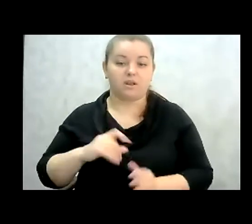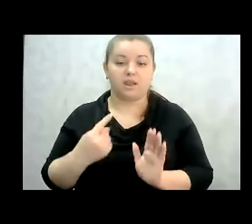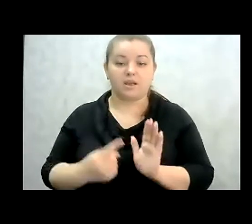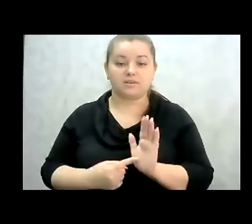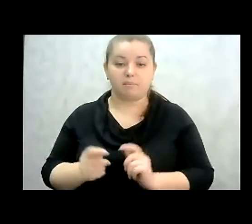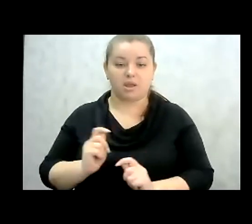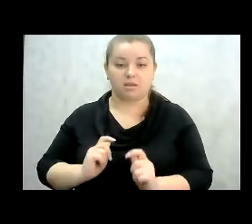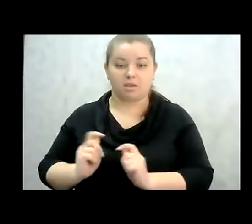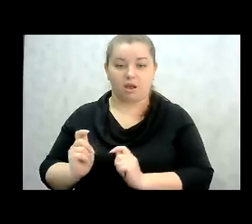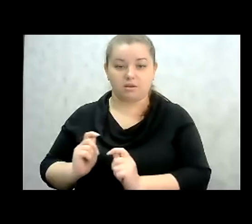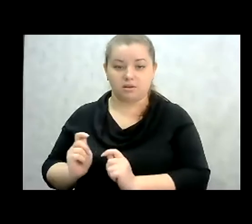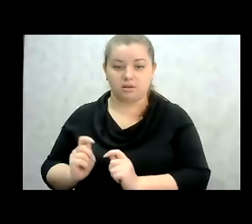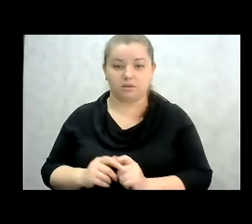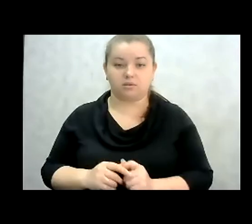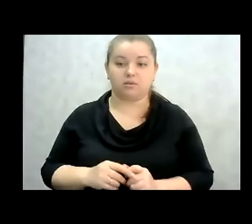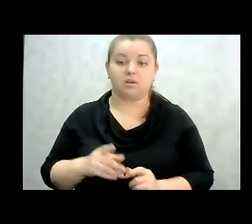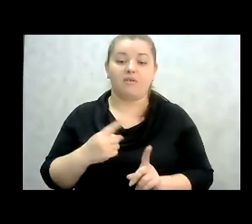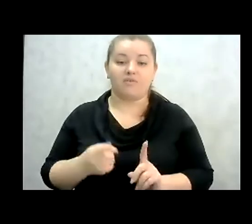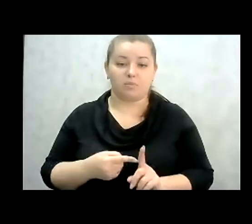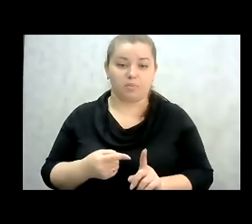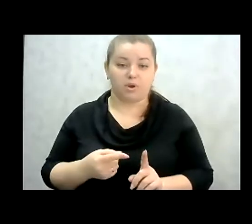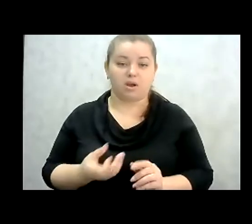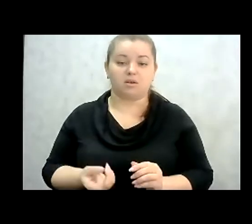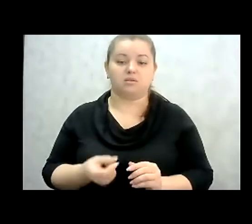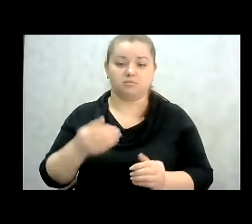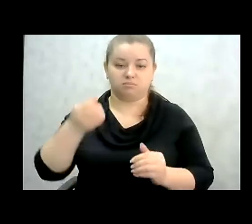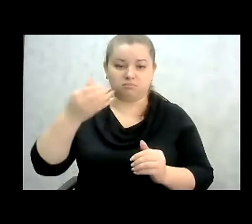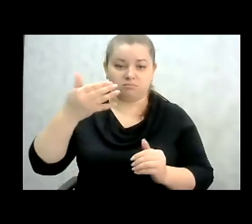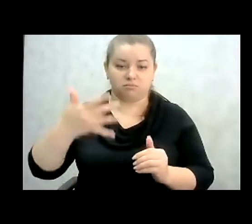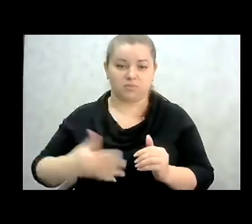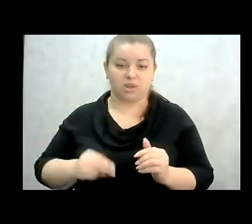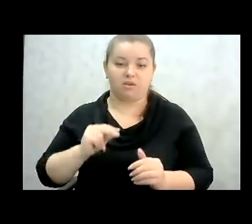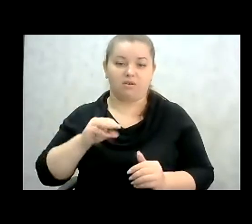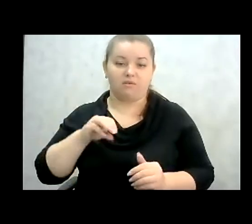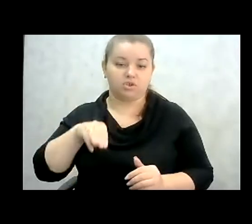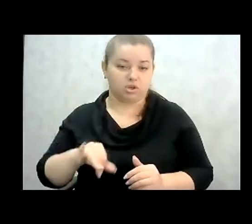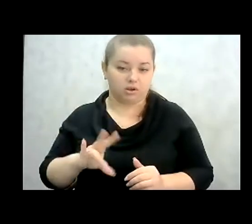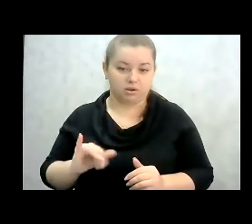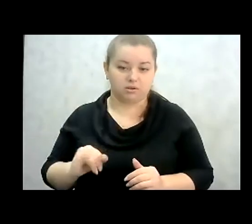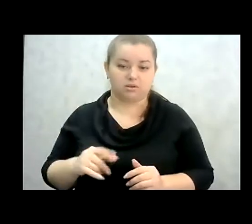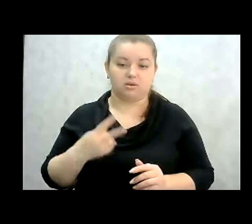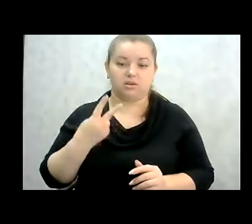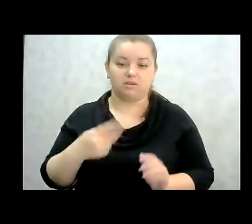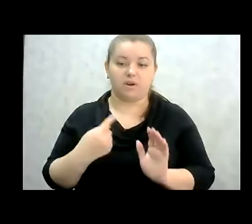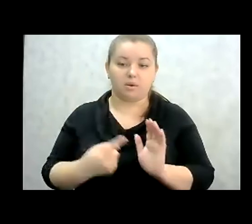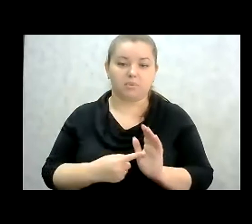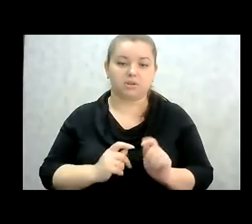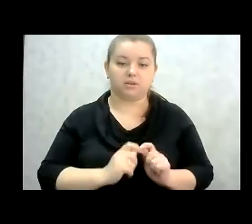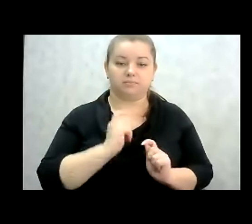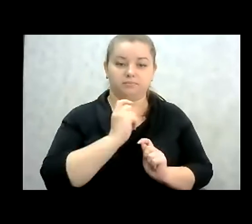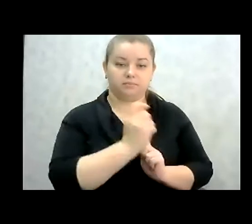I think, directed to the Central Election Commission. The first question is regarding the faith of